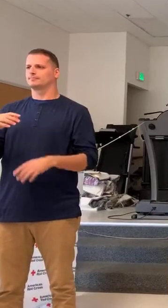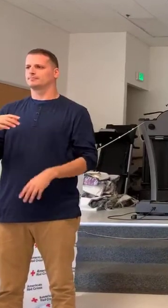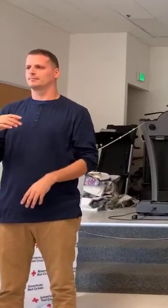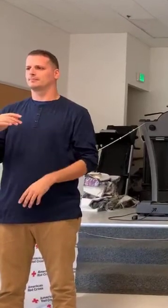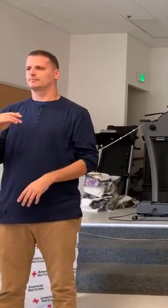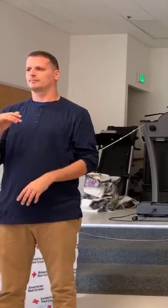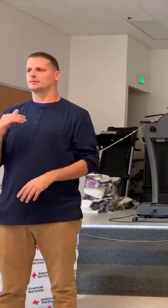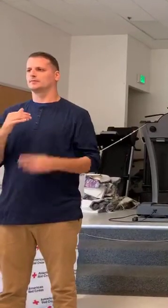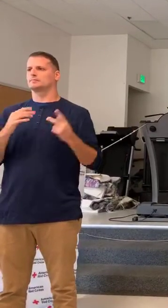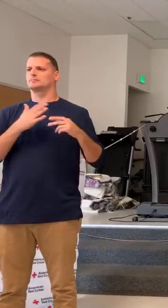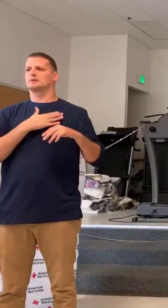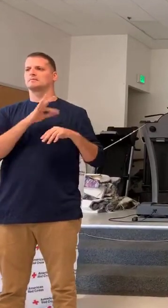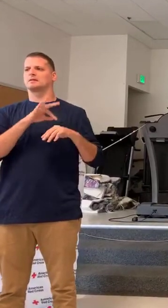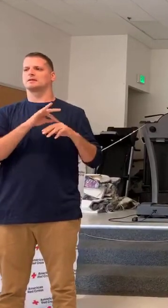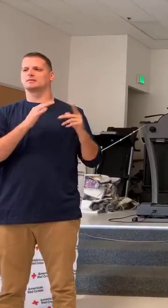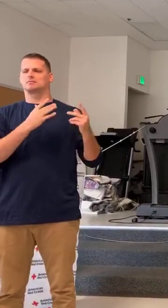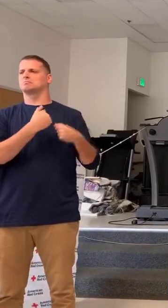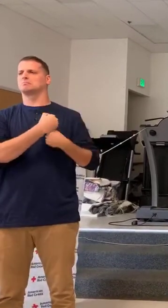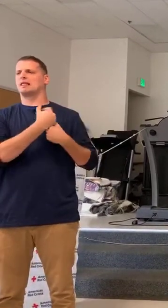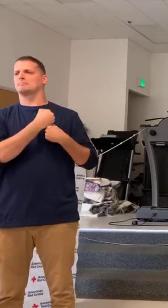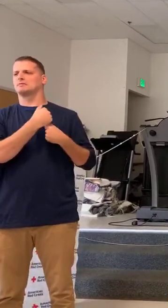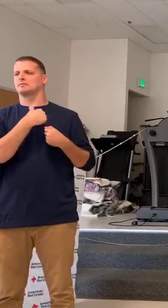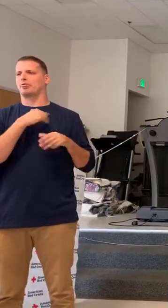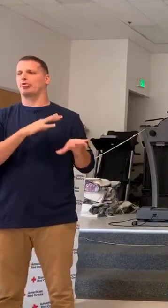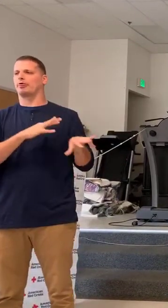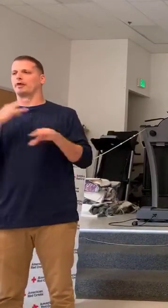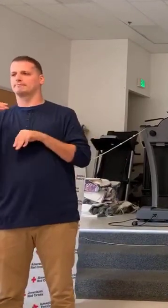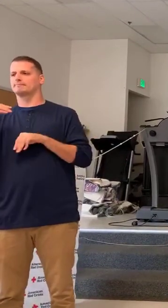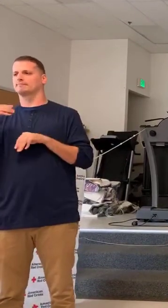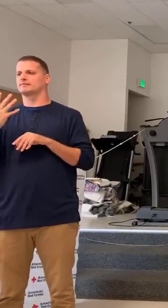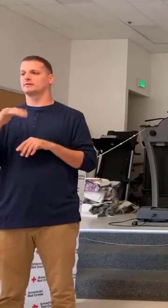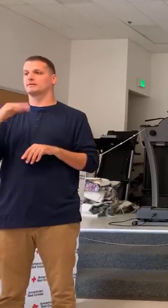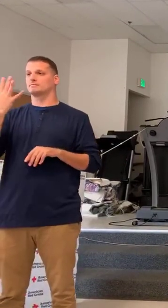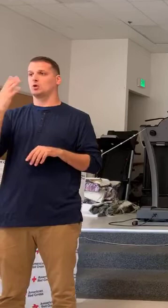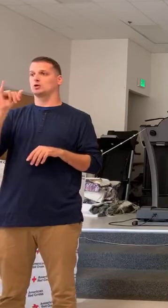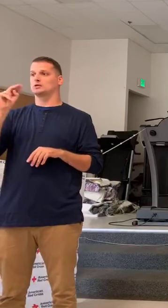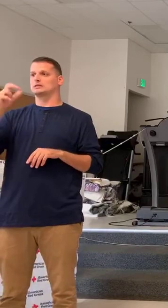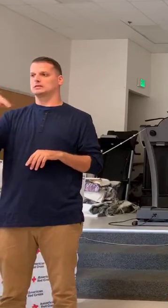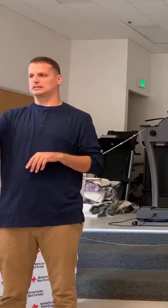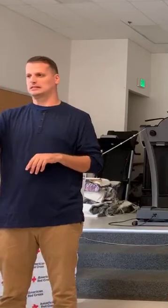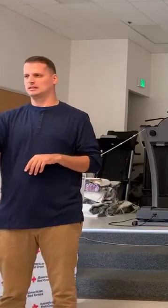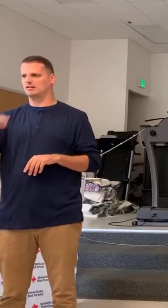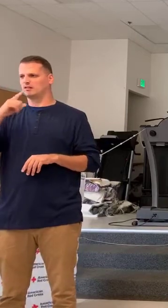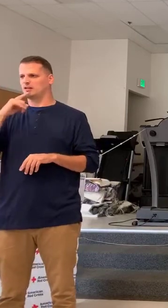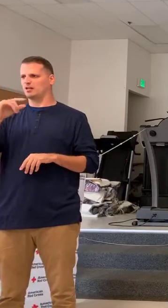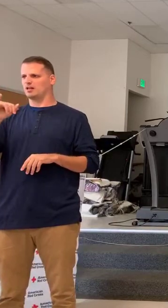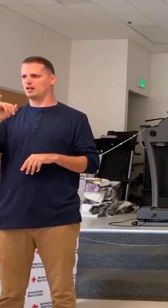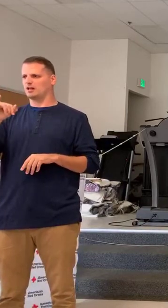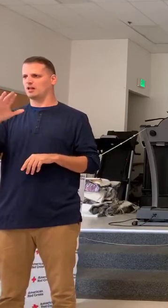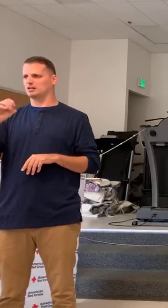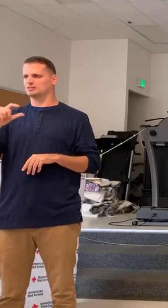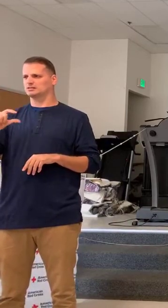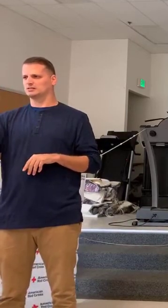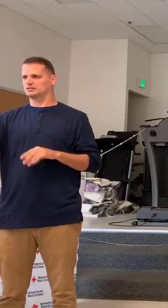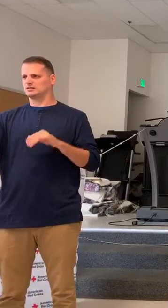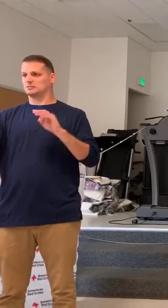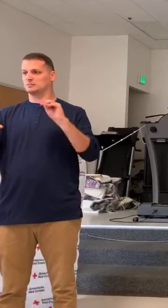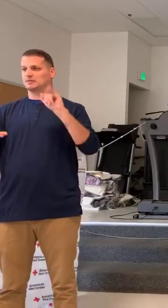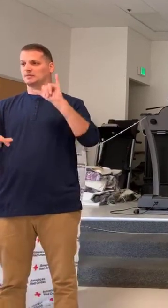away with the puppies. And 4 inches below the surface of willow was ice. May